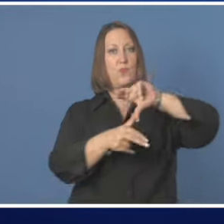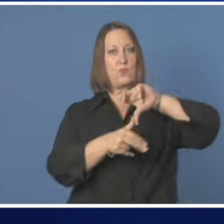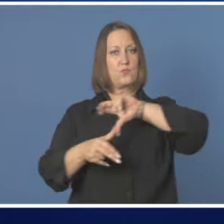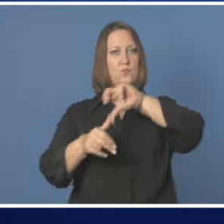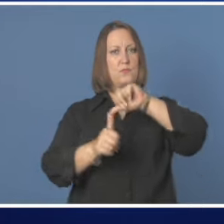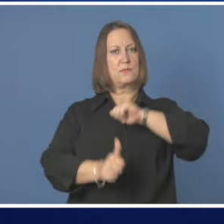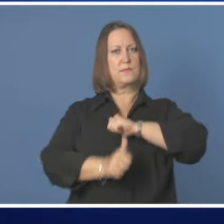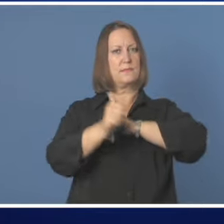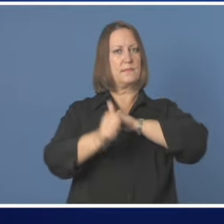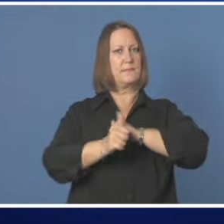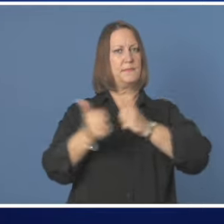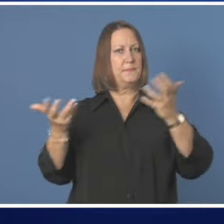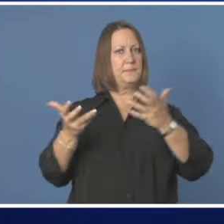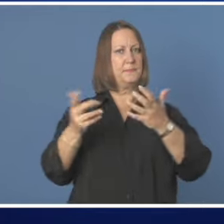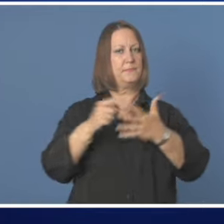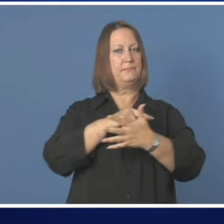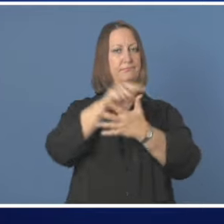Hurricane hazards.